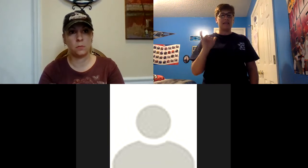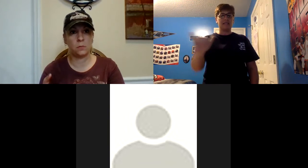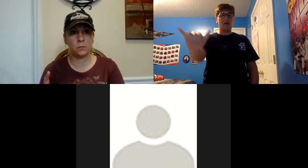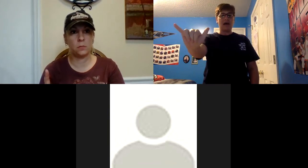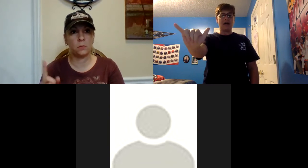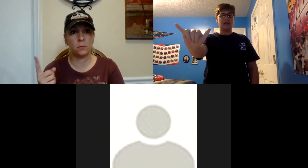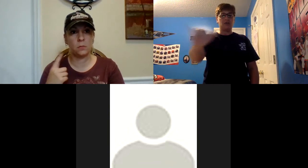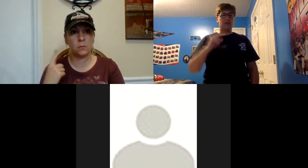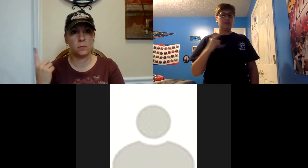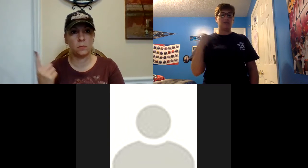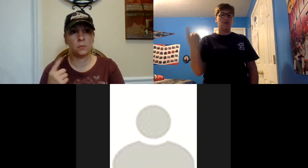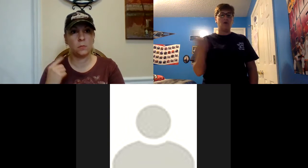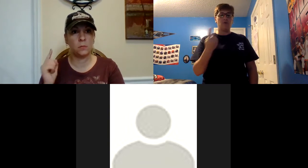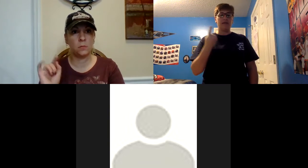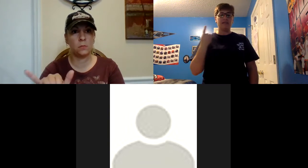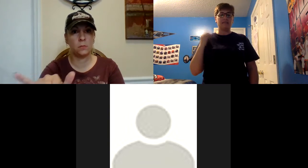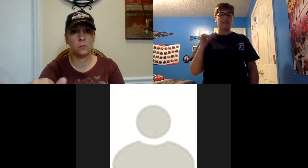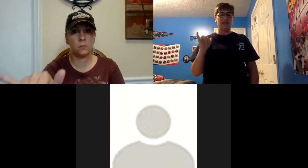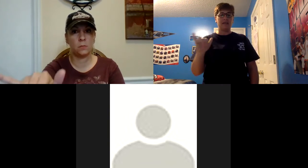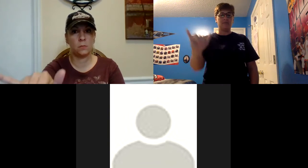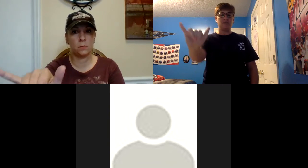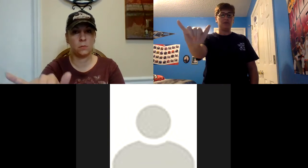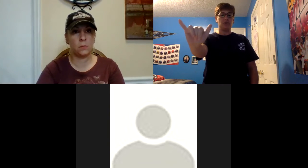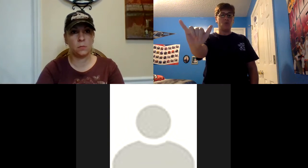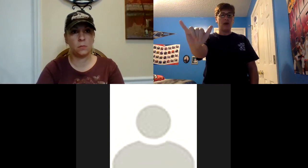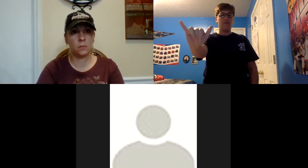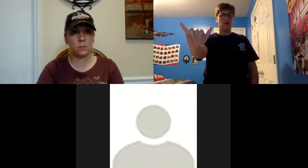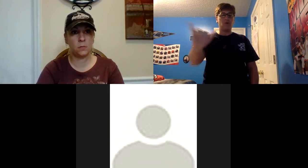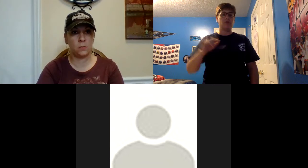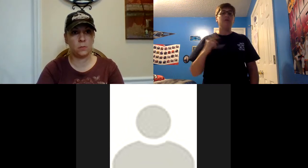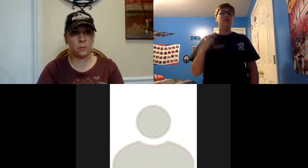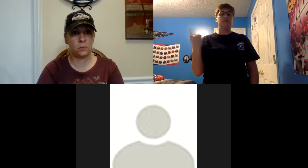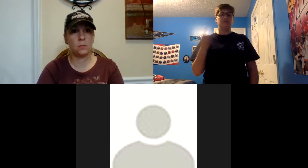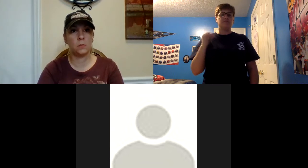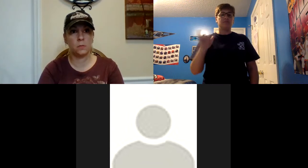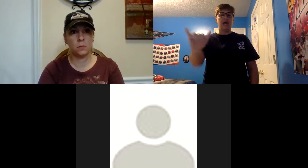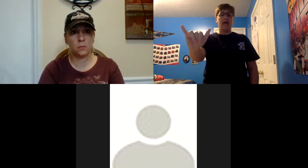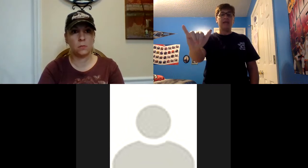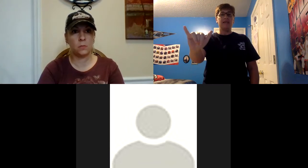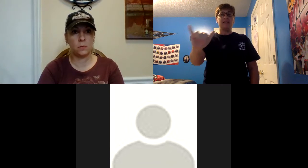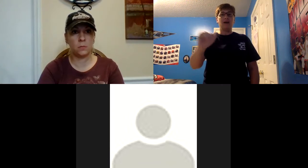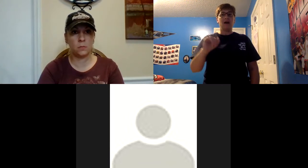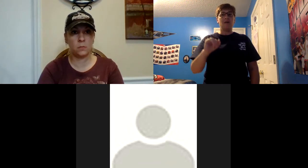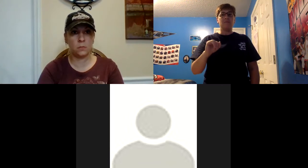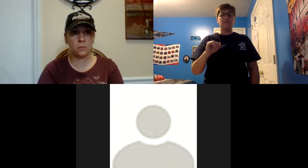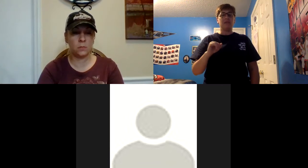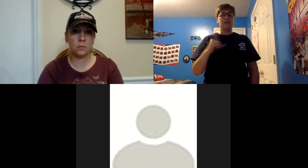that's how I had learned it. So always, and then push your why forward. And